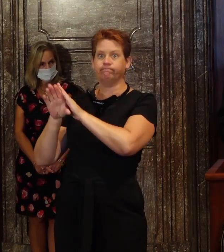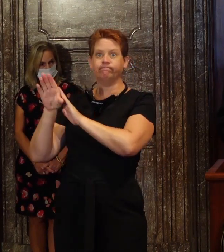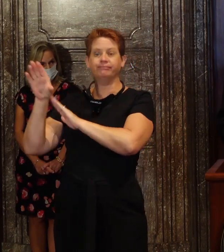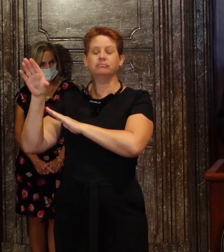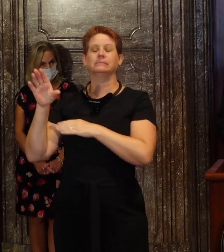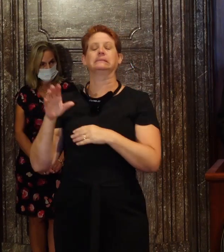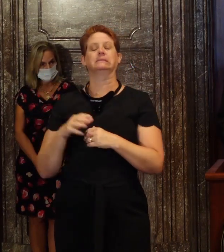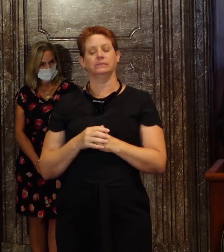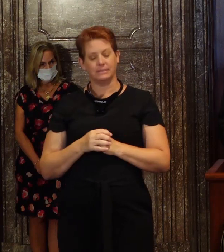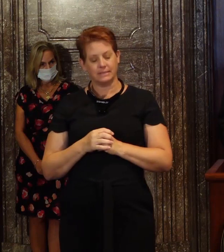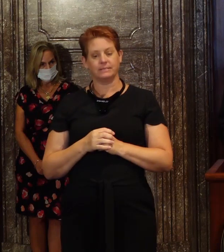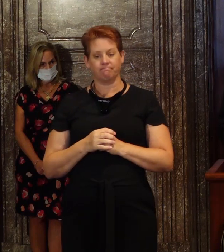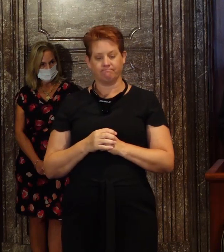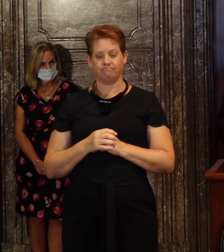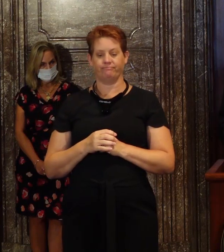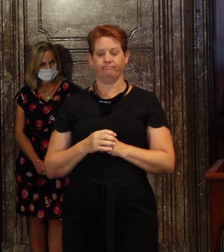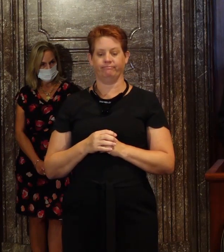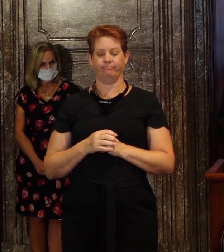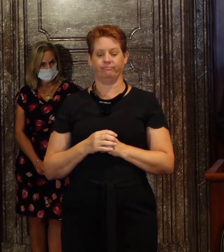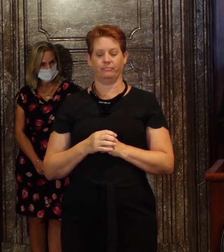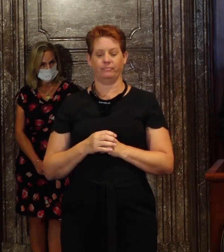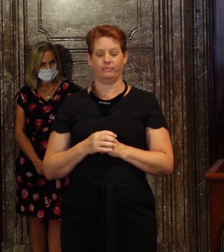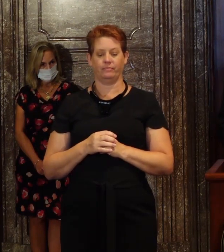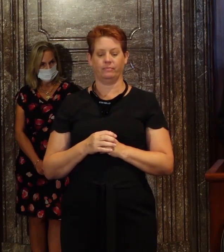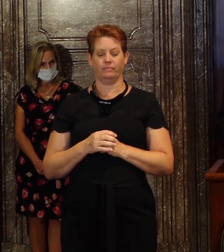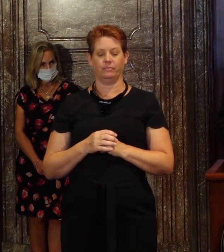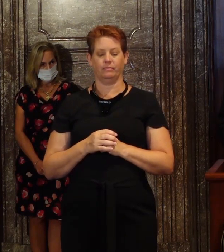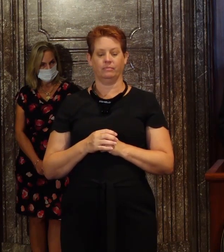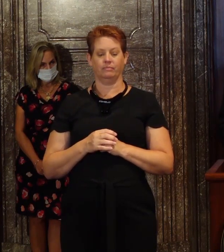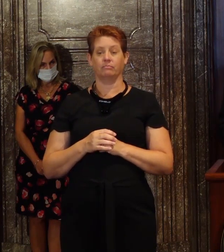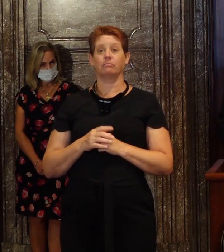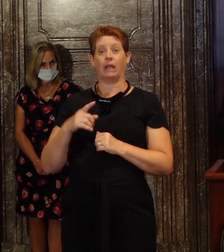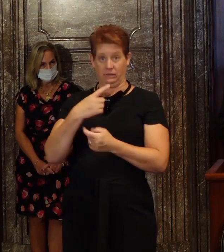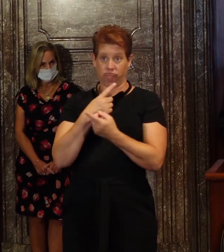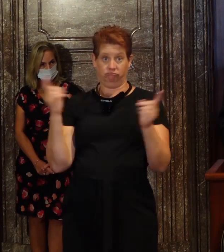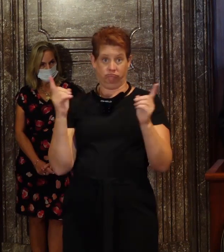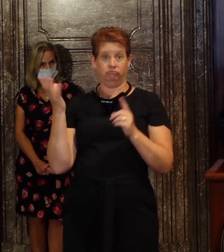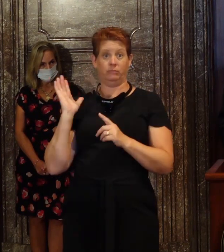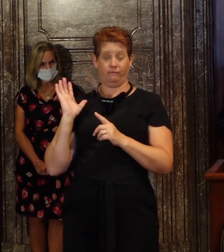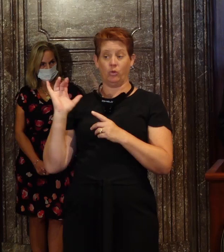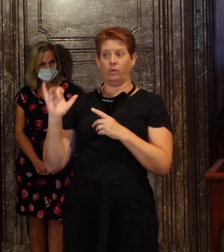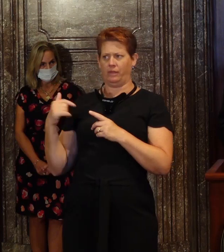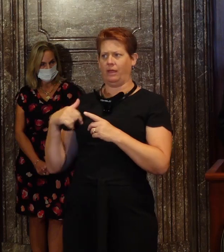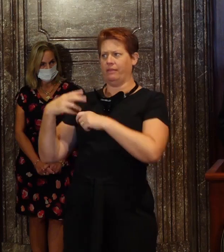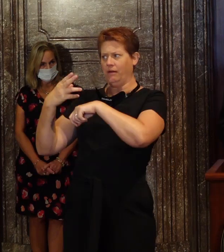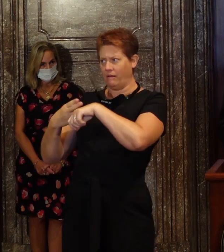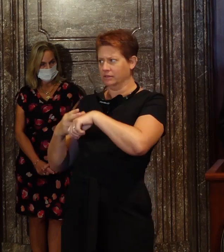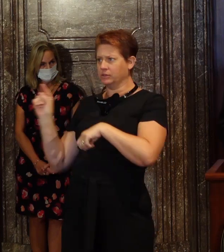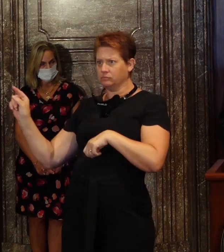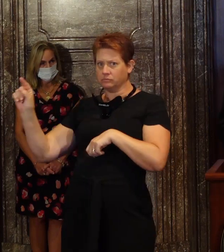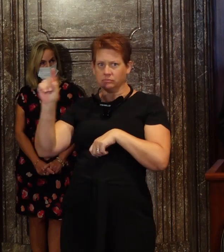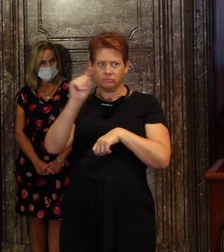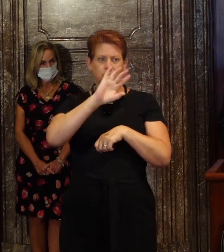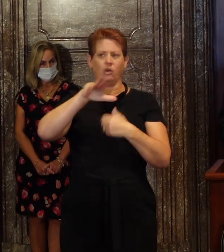I've told you before, we had the executives and representatives of all the hospitals in the state,